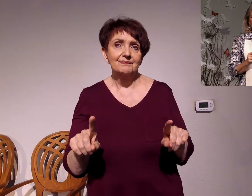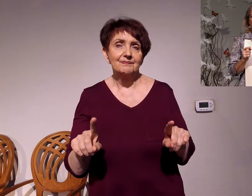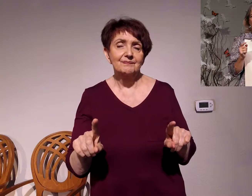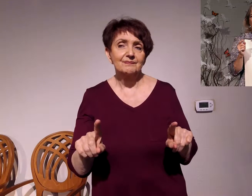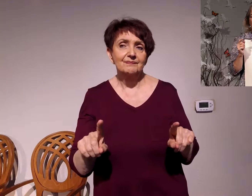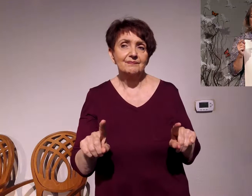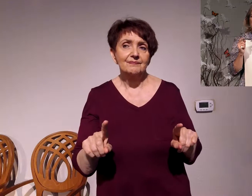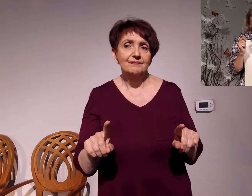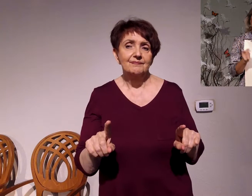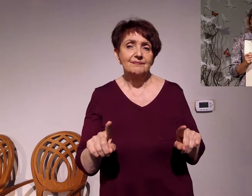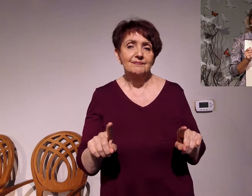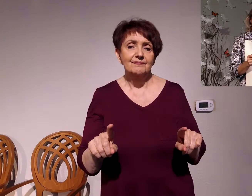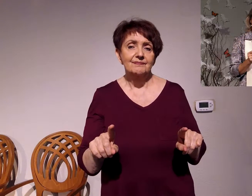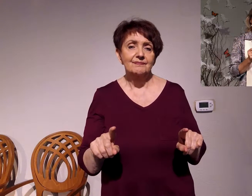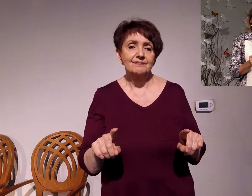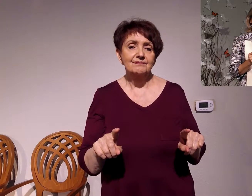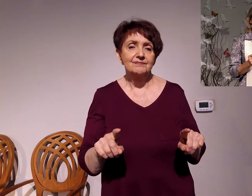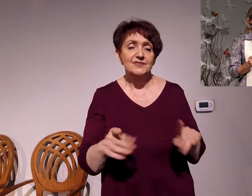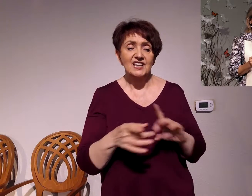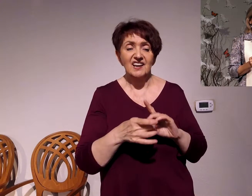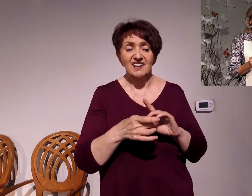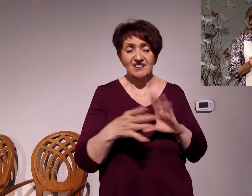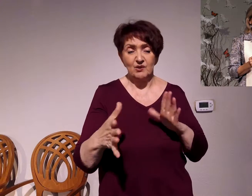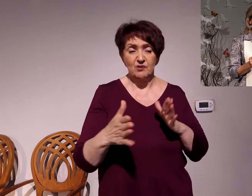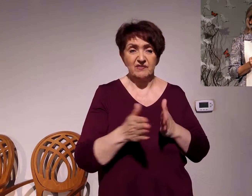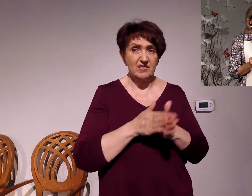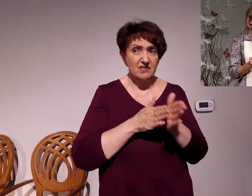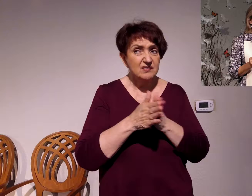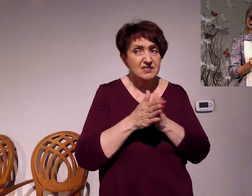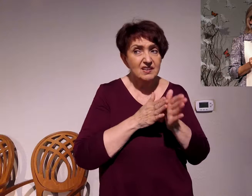But to give up enthusiasm